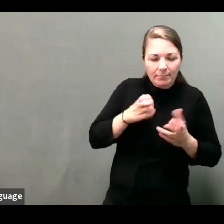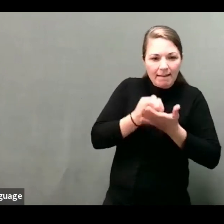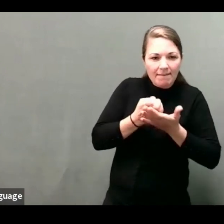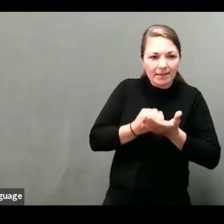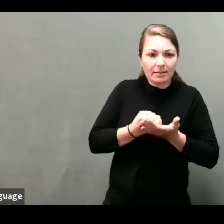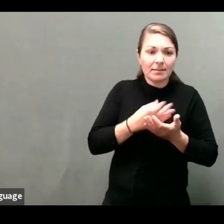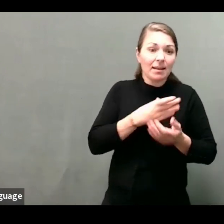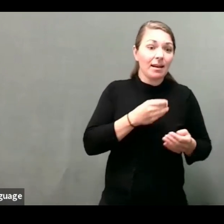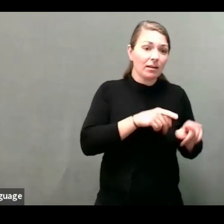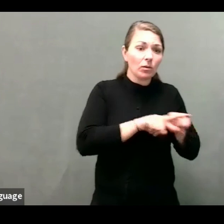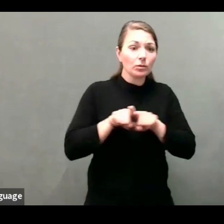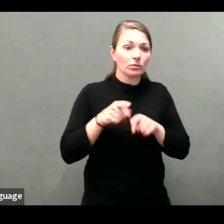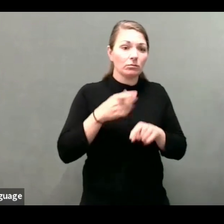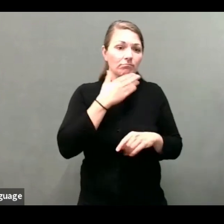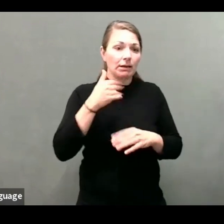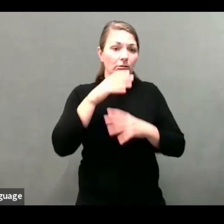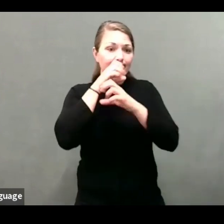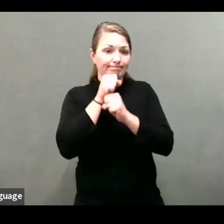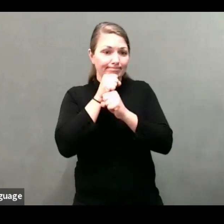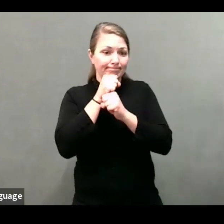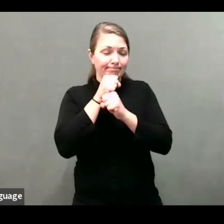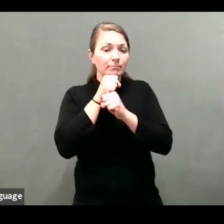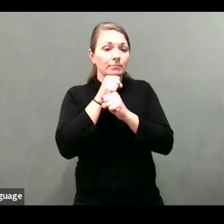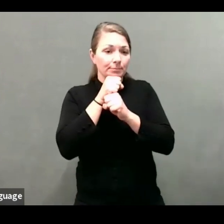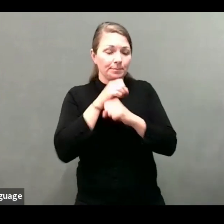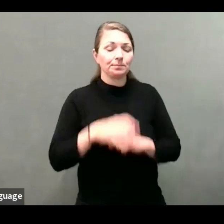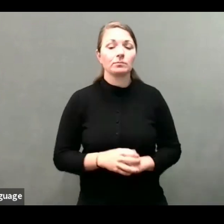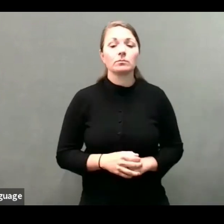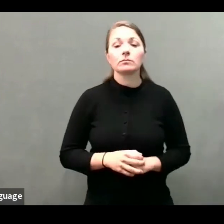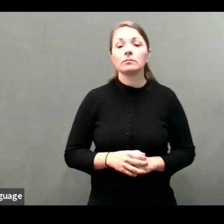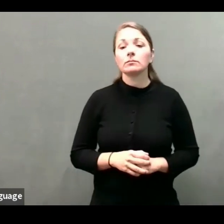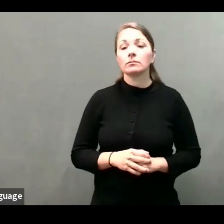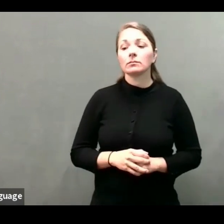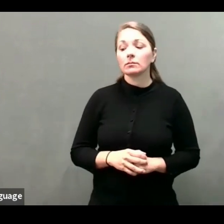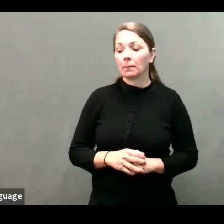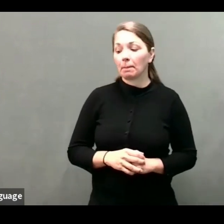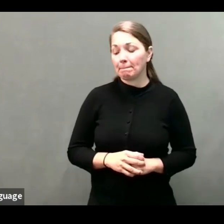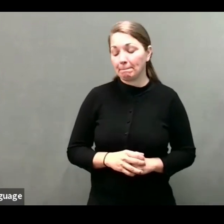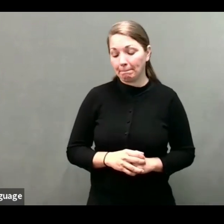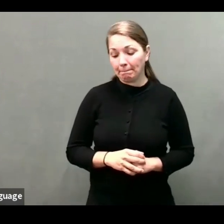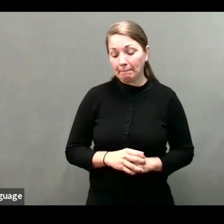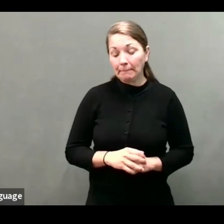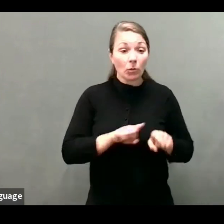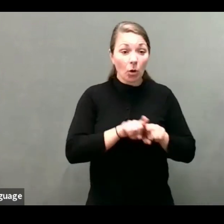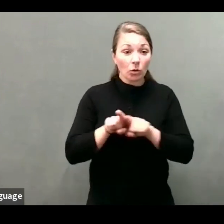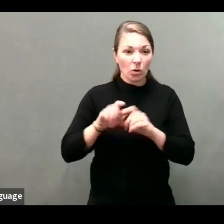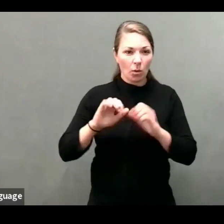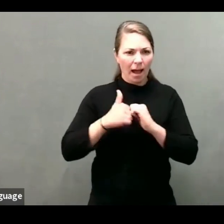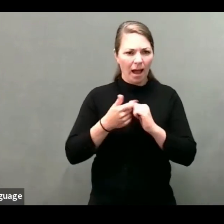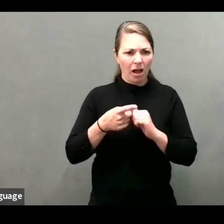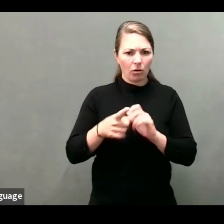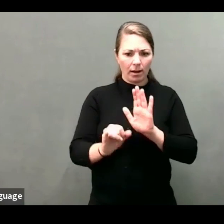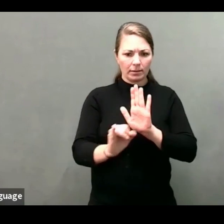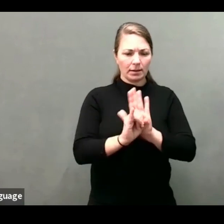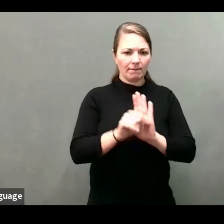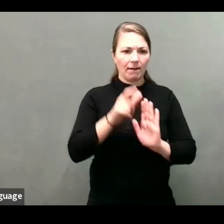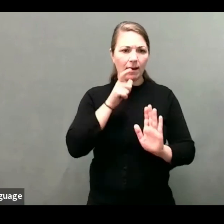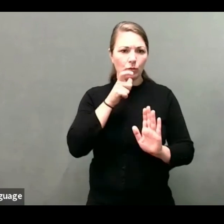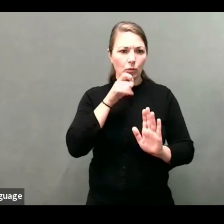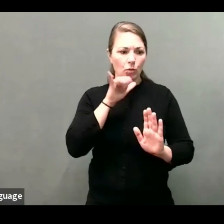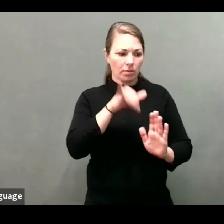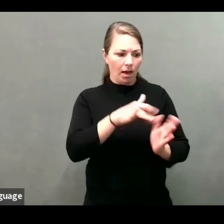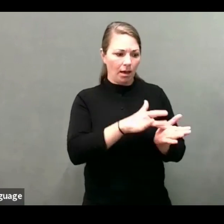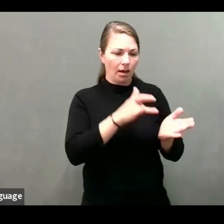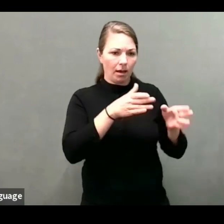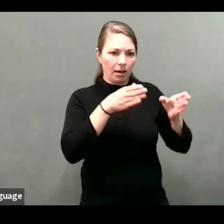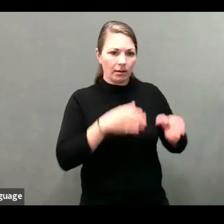confidential. And also, the way that identifying assailant DNA works is that you take the DNA that